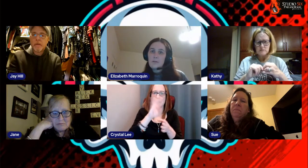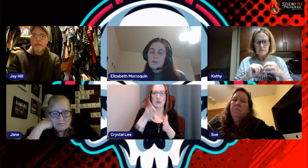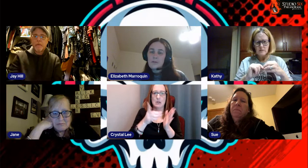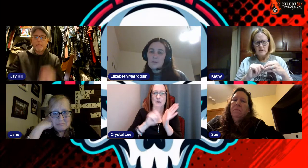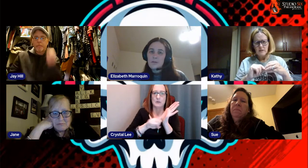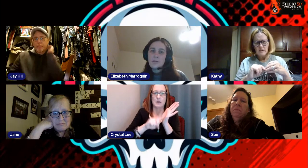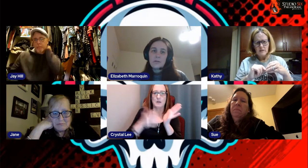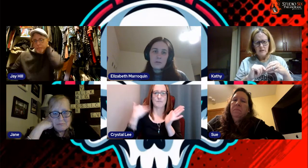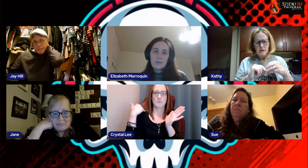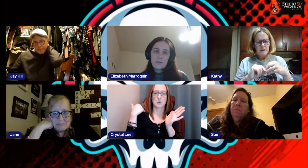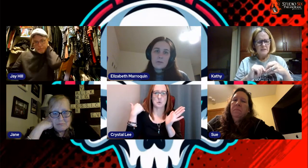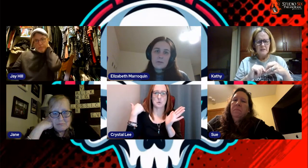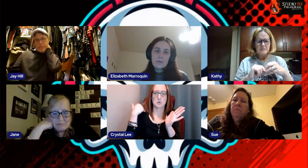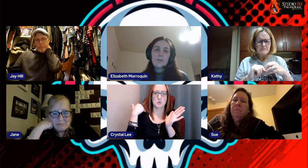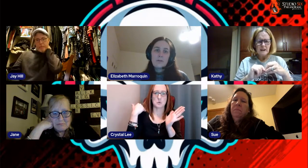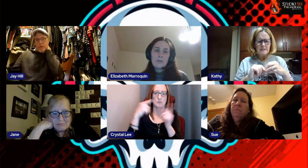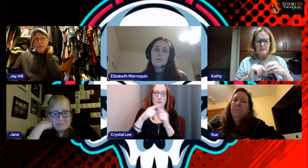house.